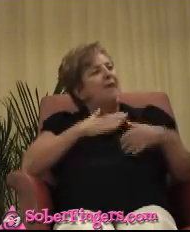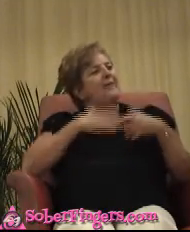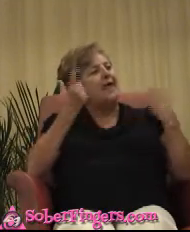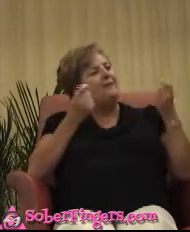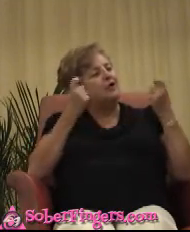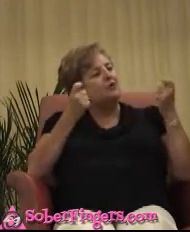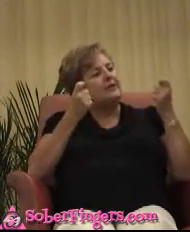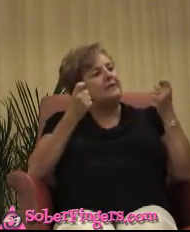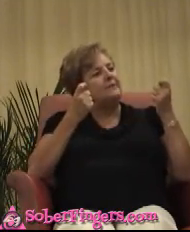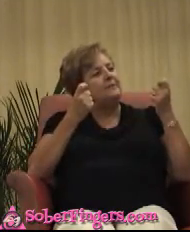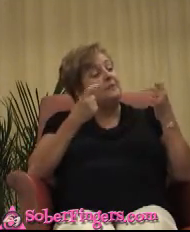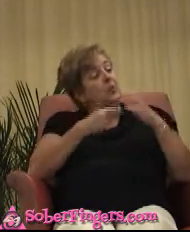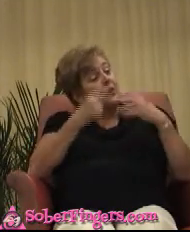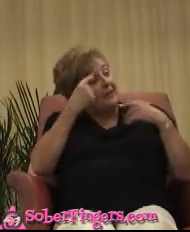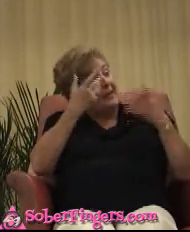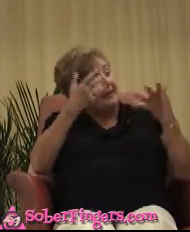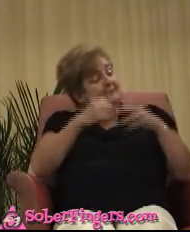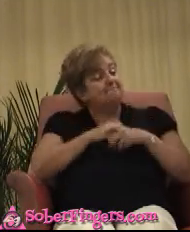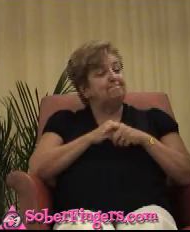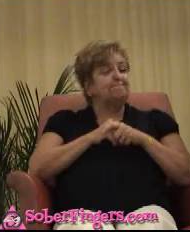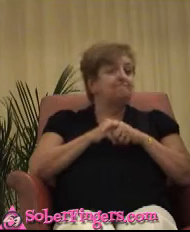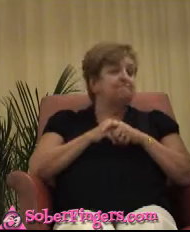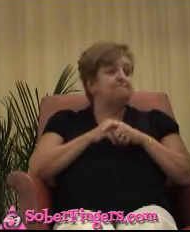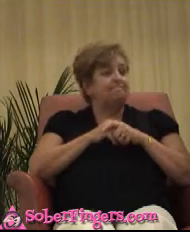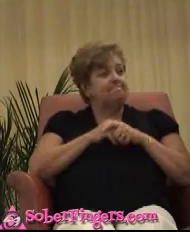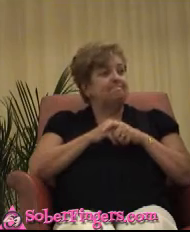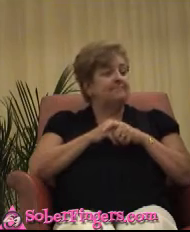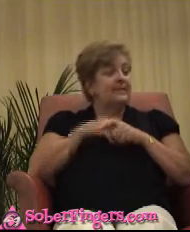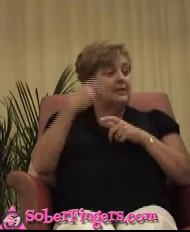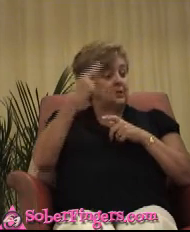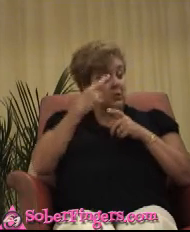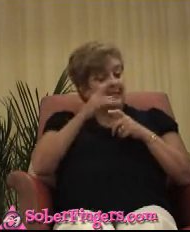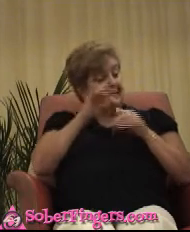what do you think is the reason you stayed together for so long?